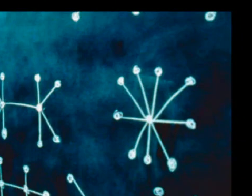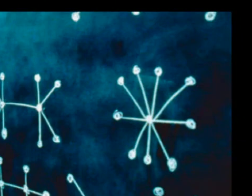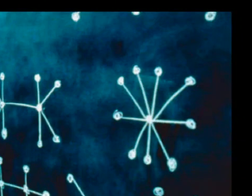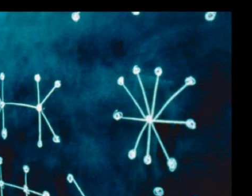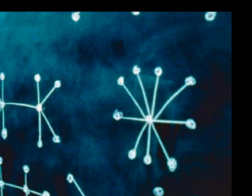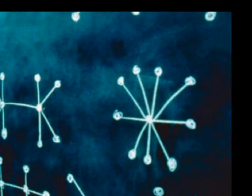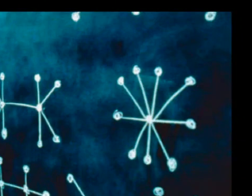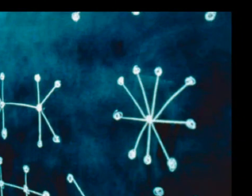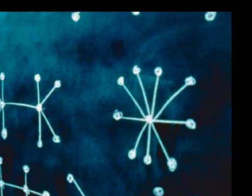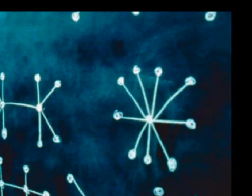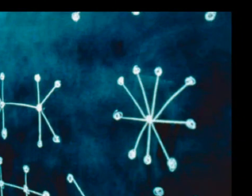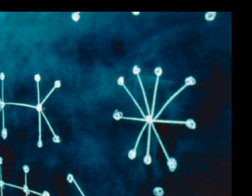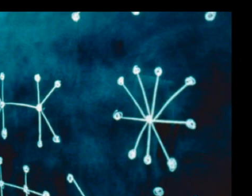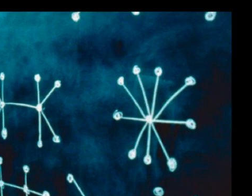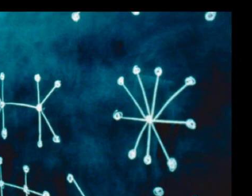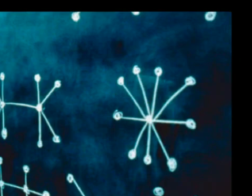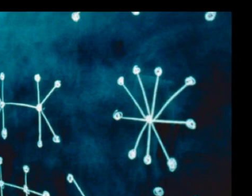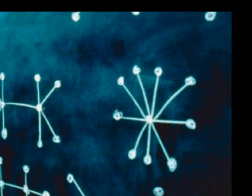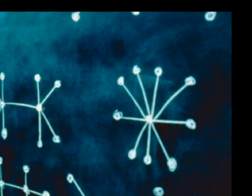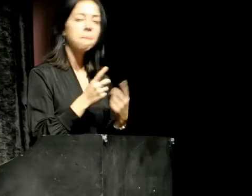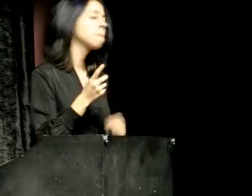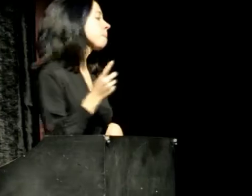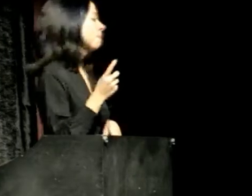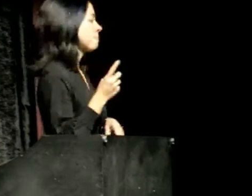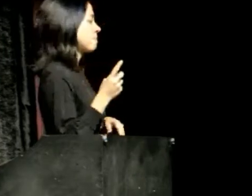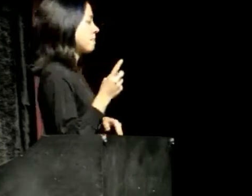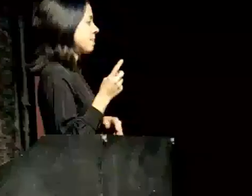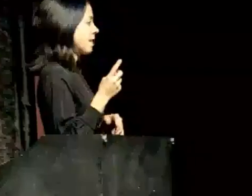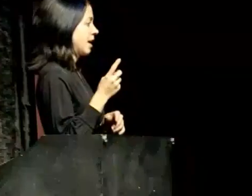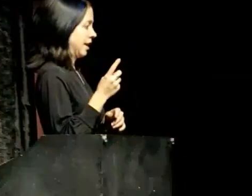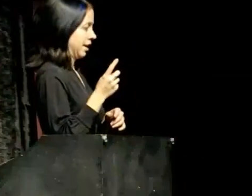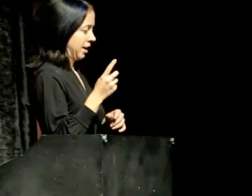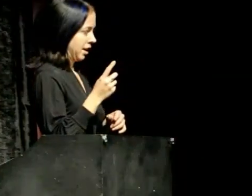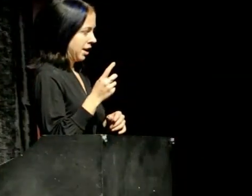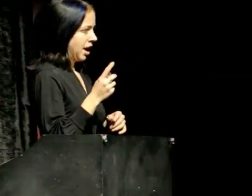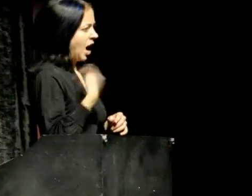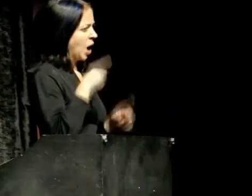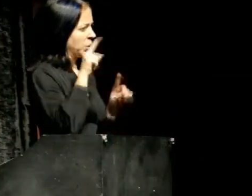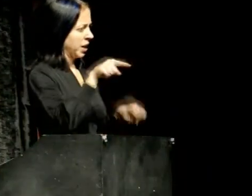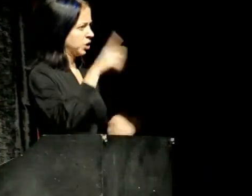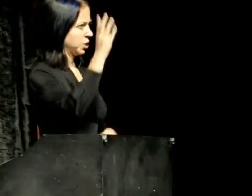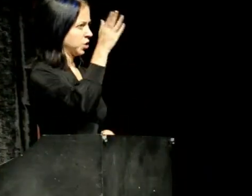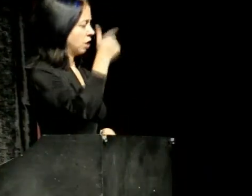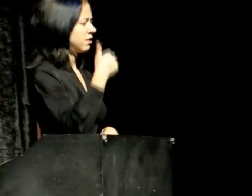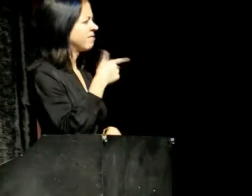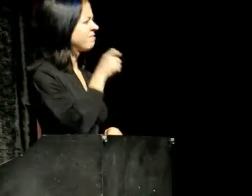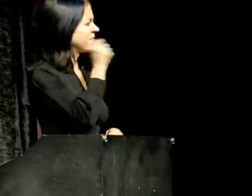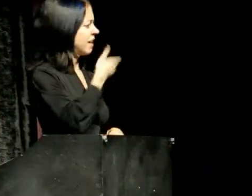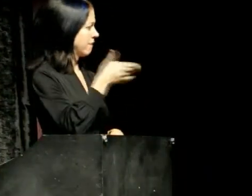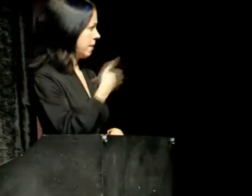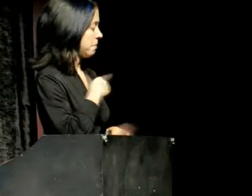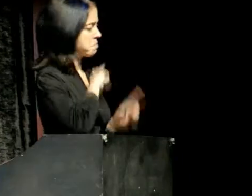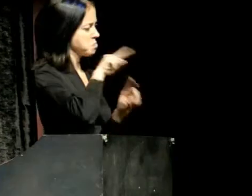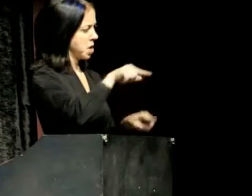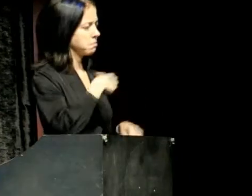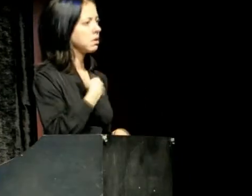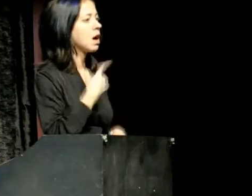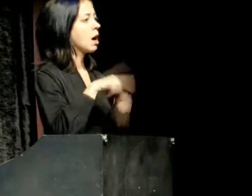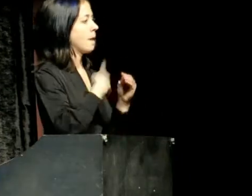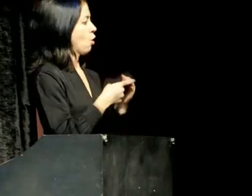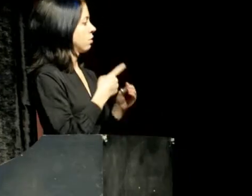you might think. Went to a talk that I was not invited to on compassion and neuroscience